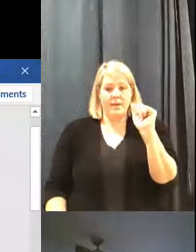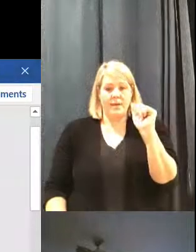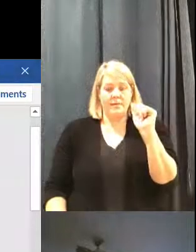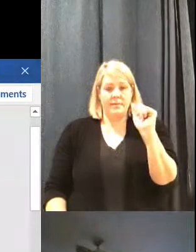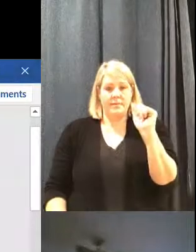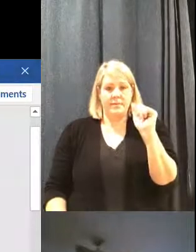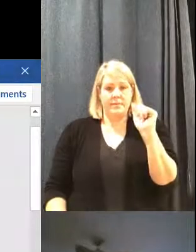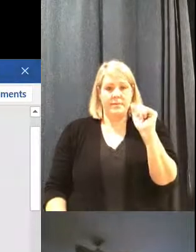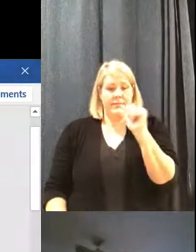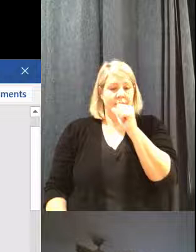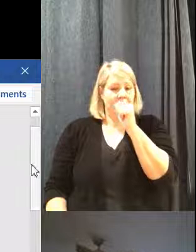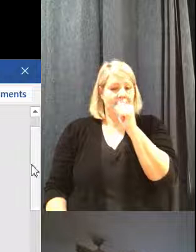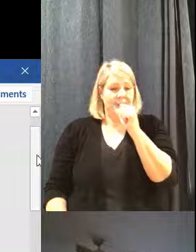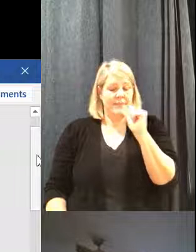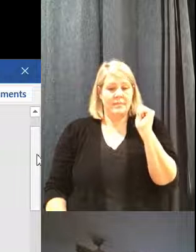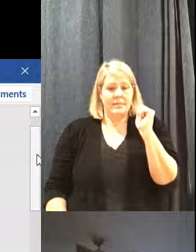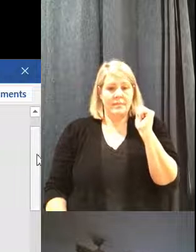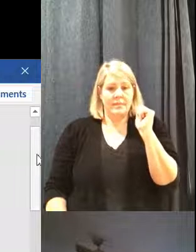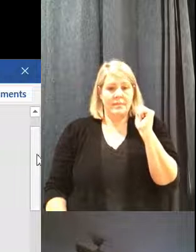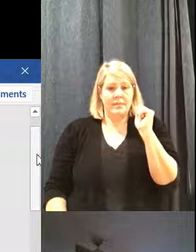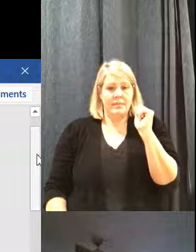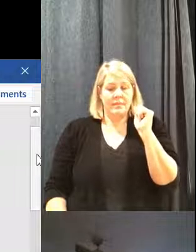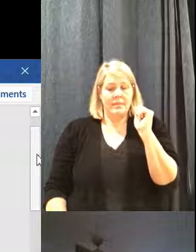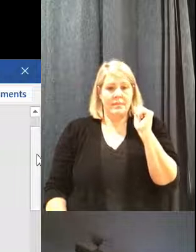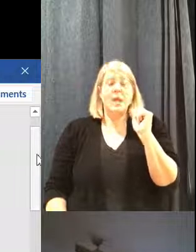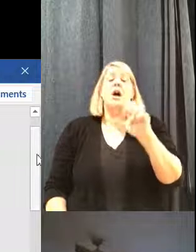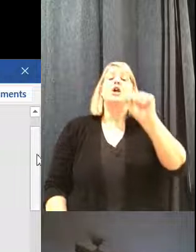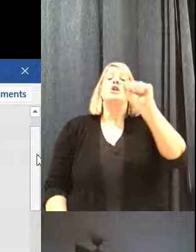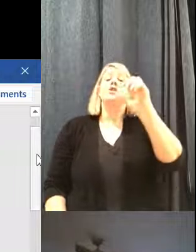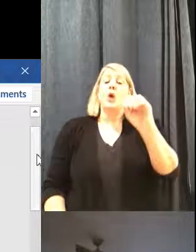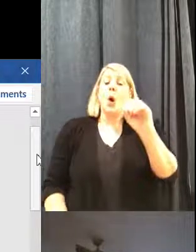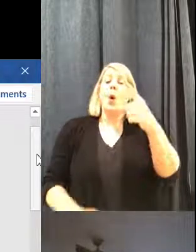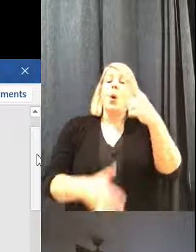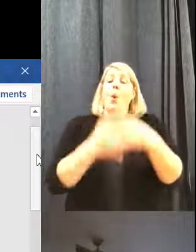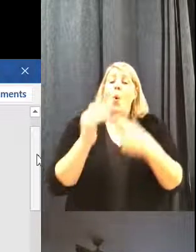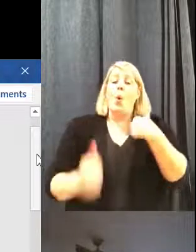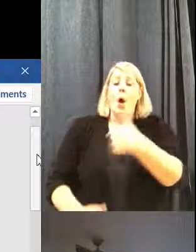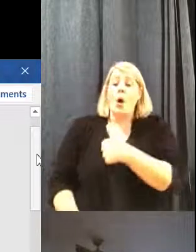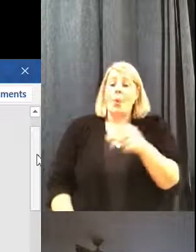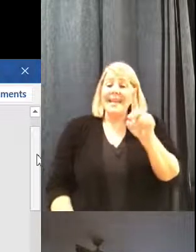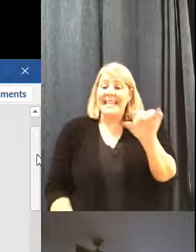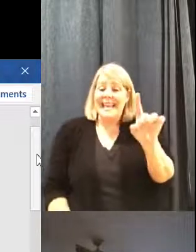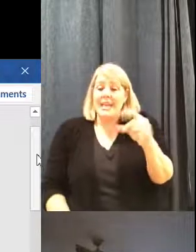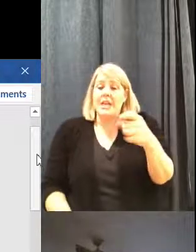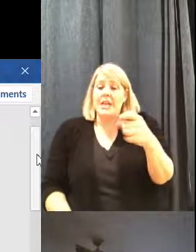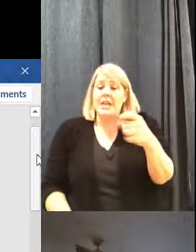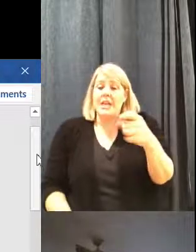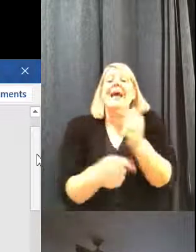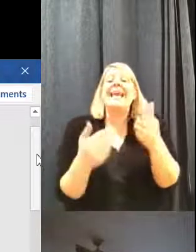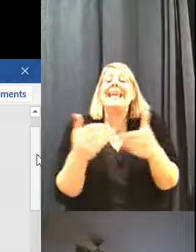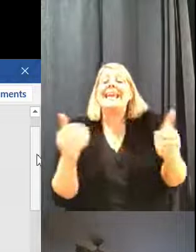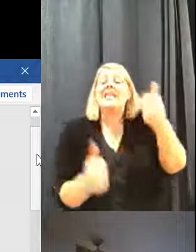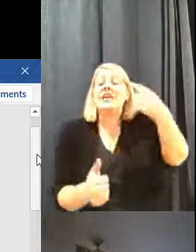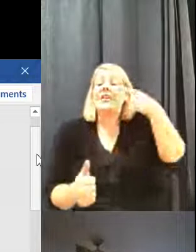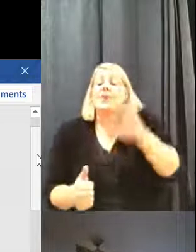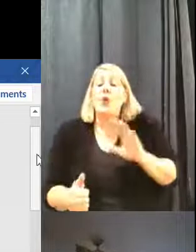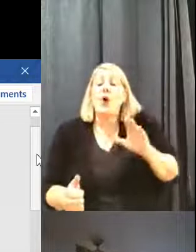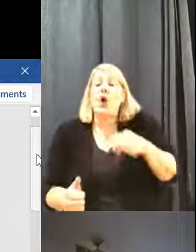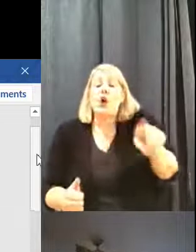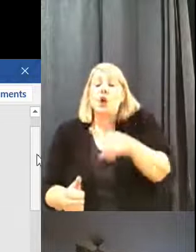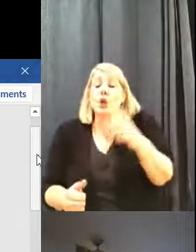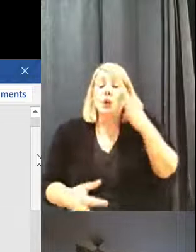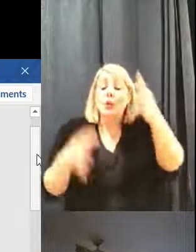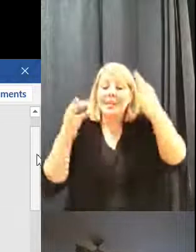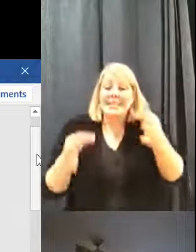Yep, we can see it, Kelly. Great, thank you. So what we did to make it a little easier again for you to determine possibly, what